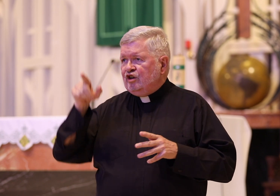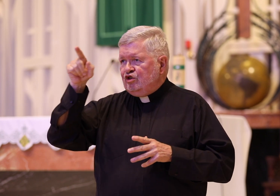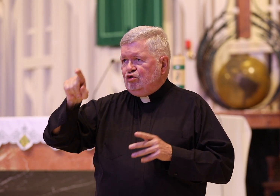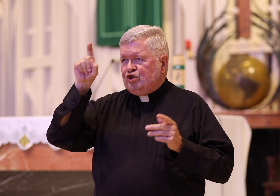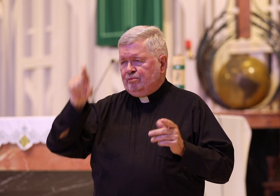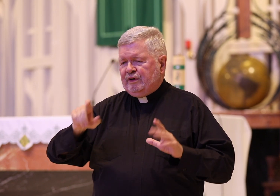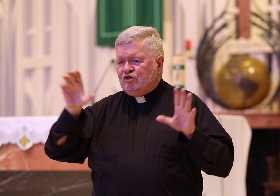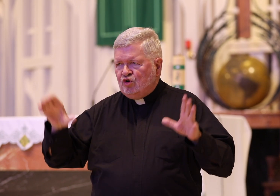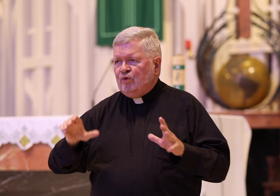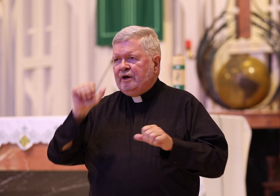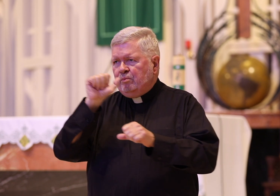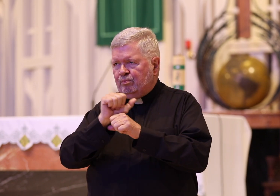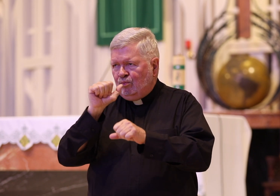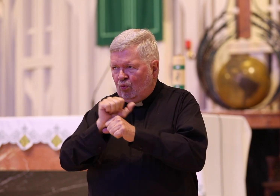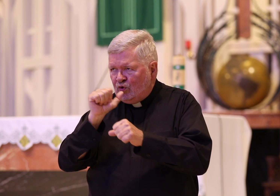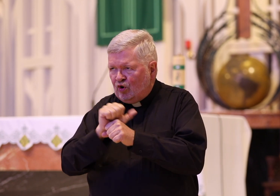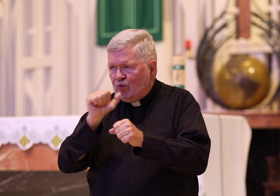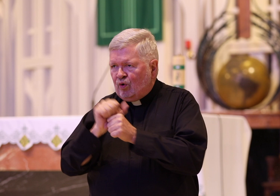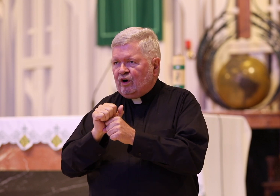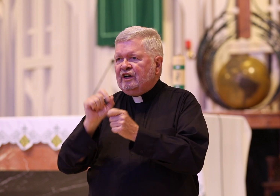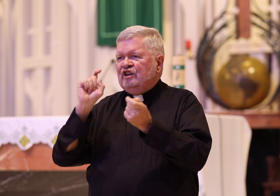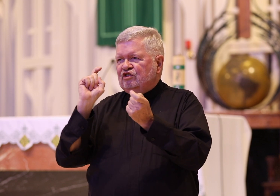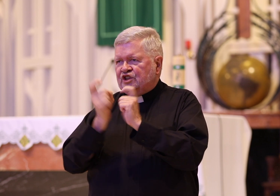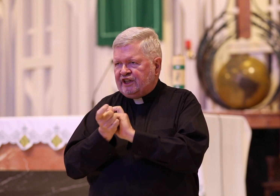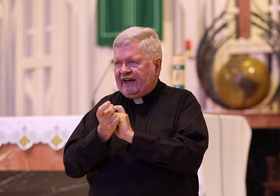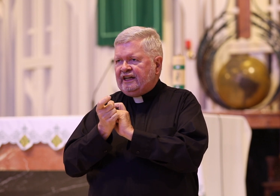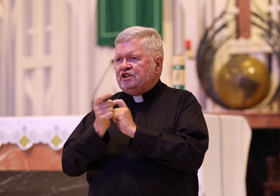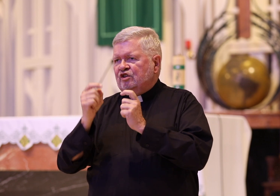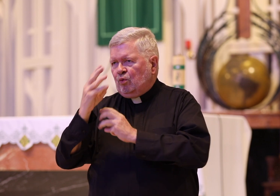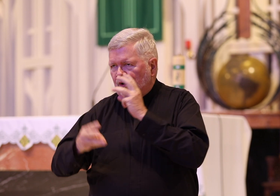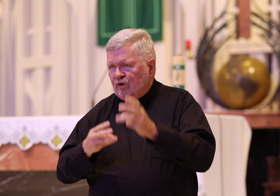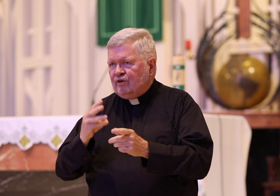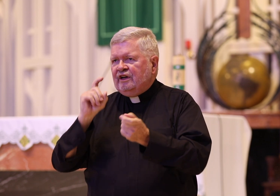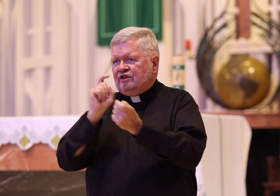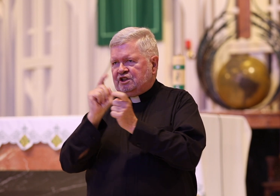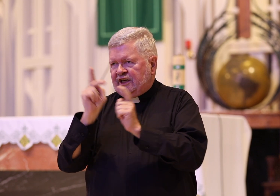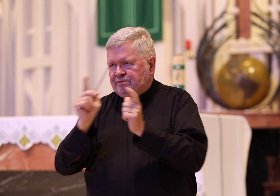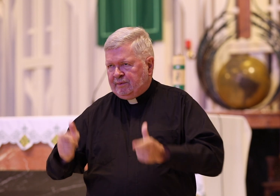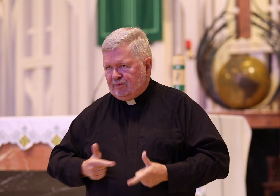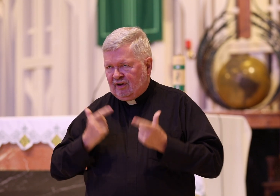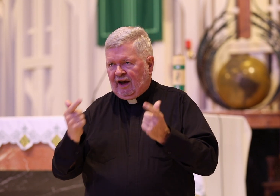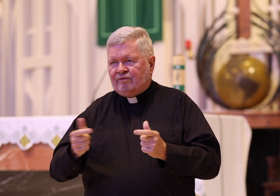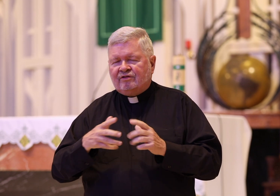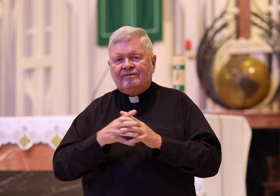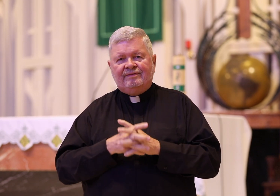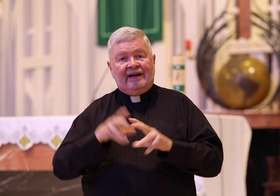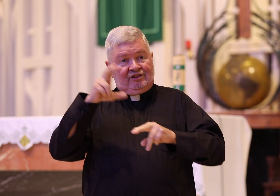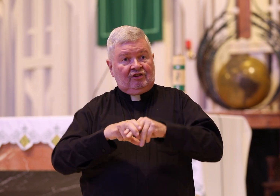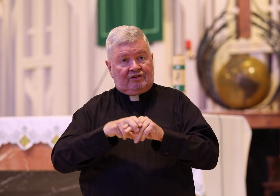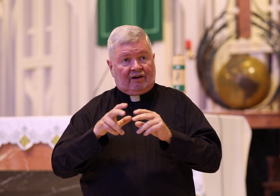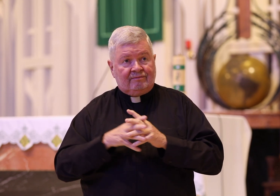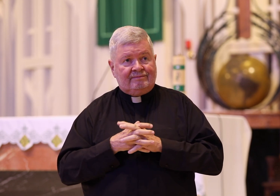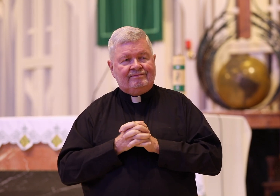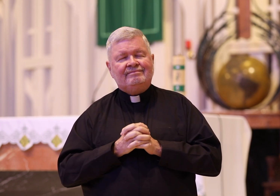You should be doing your work to change the world, to change people's lives. And he sits there.